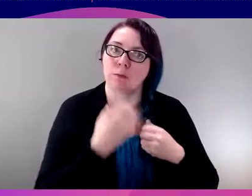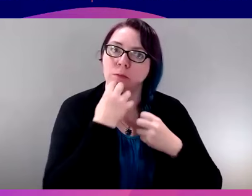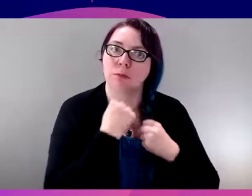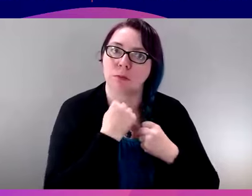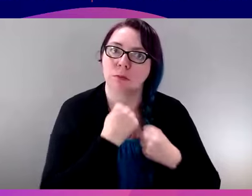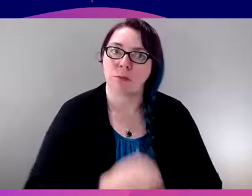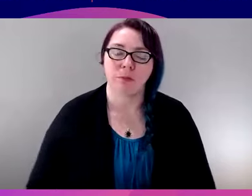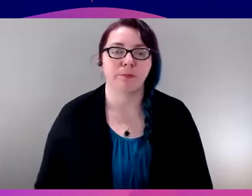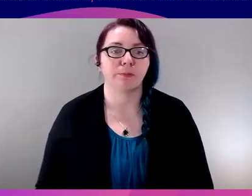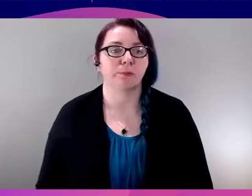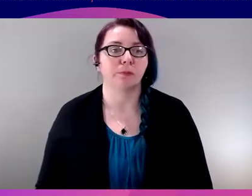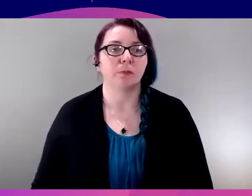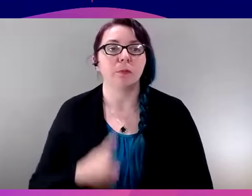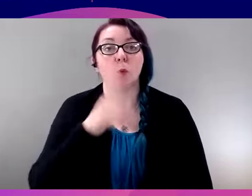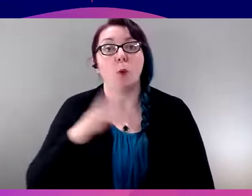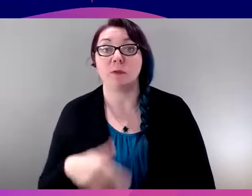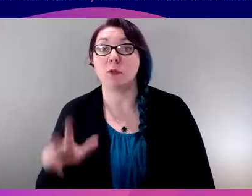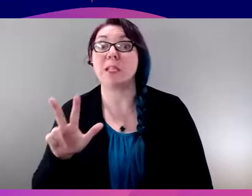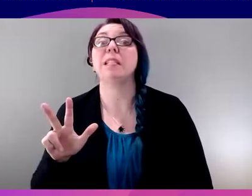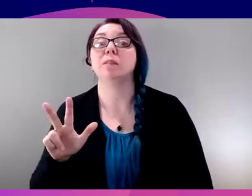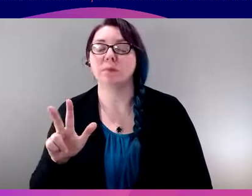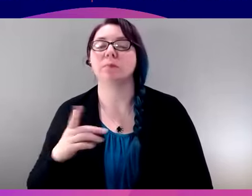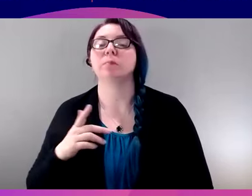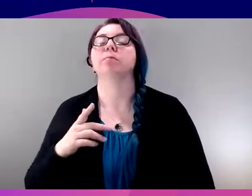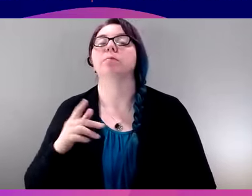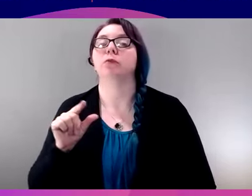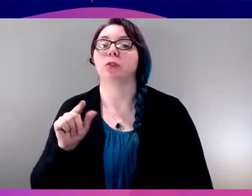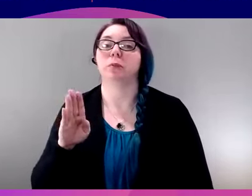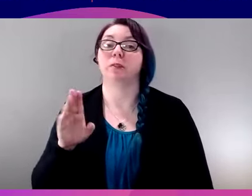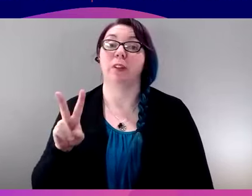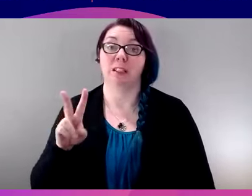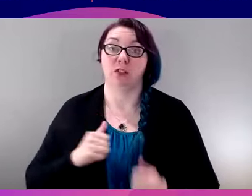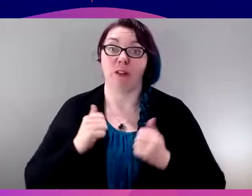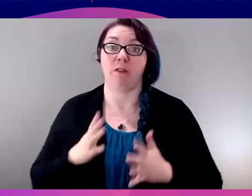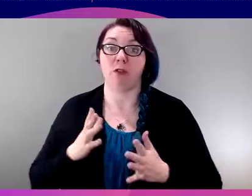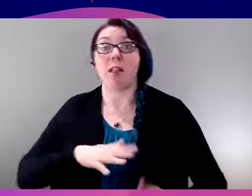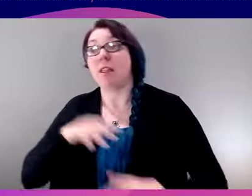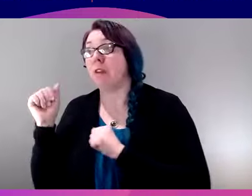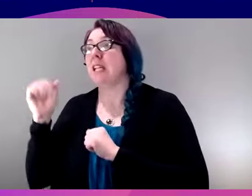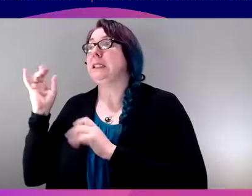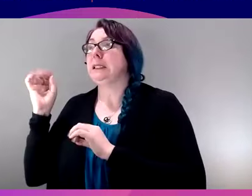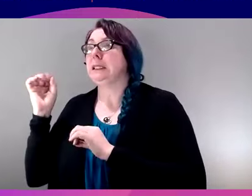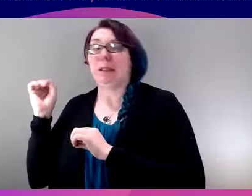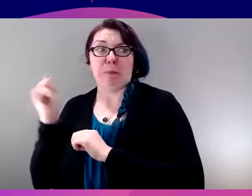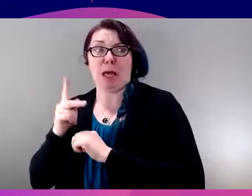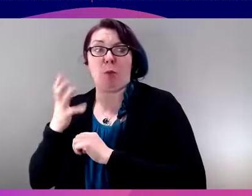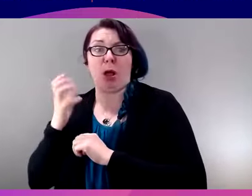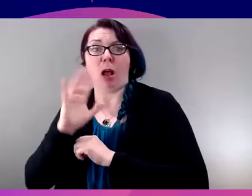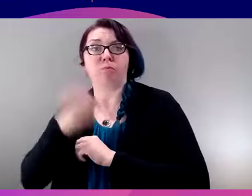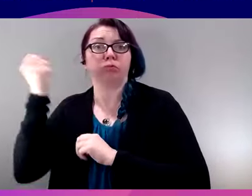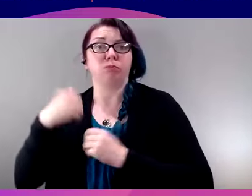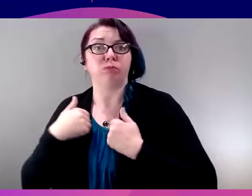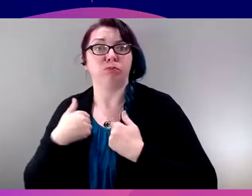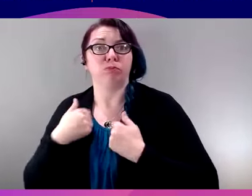gender-based violence consider returning to violence because of their animal. And 1 in 8 survivors in Canada have